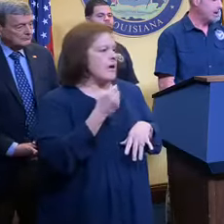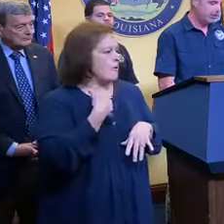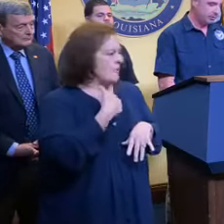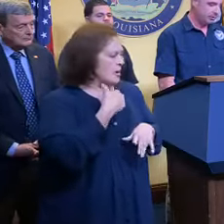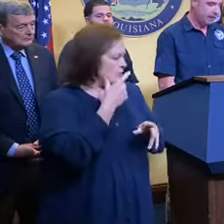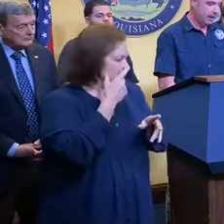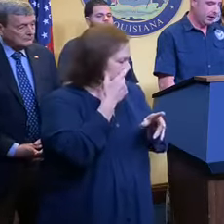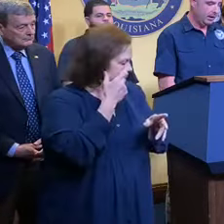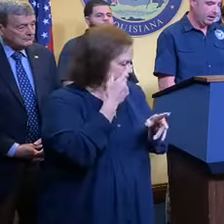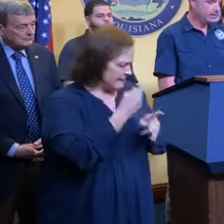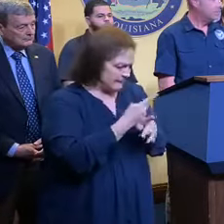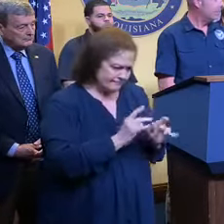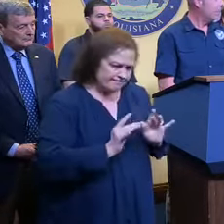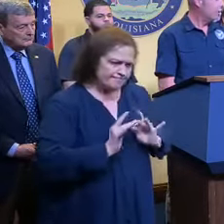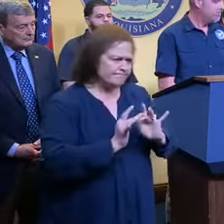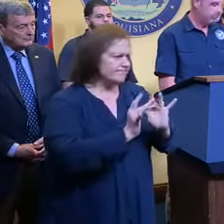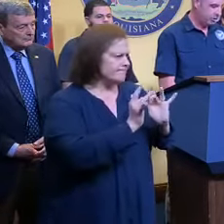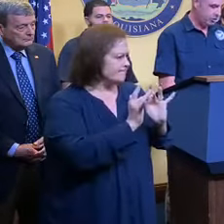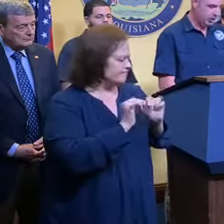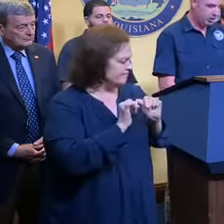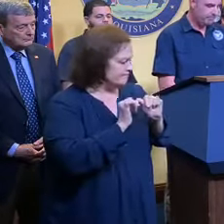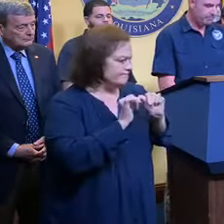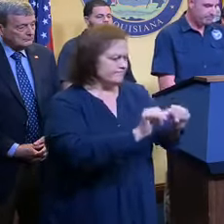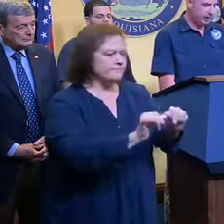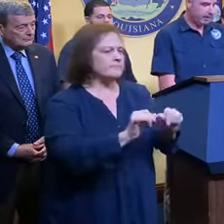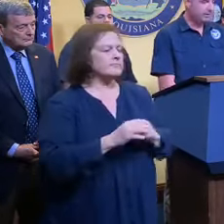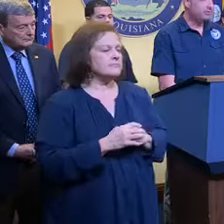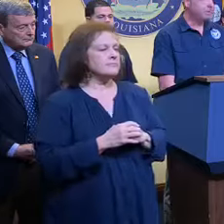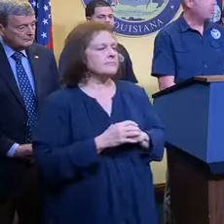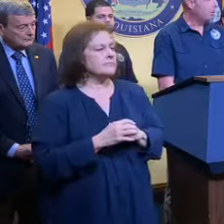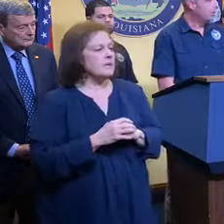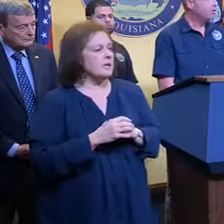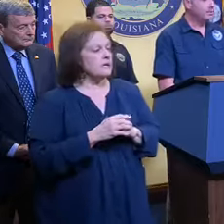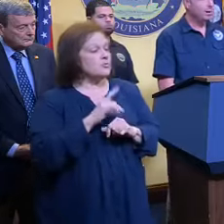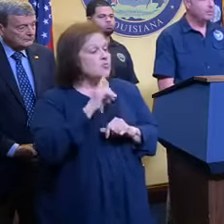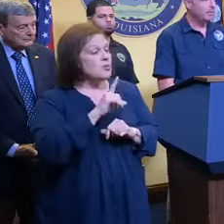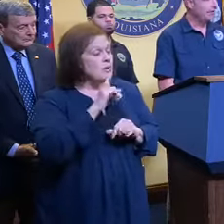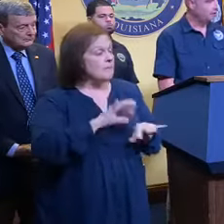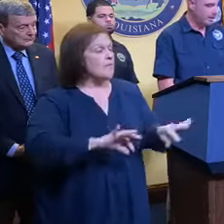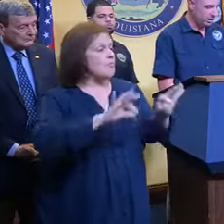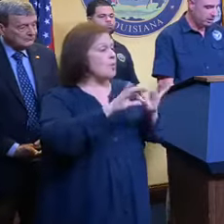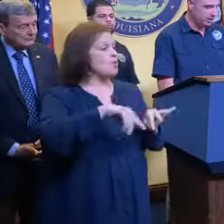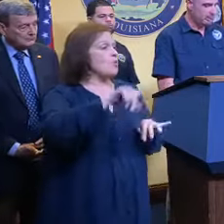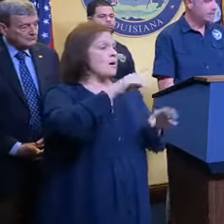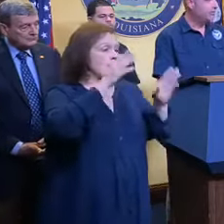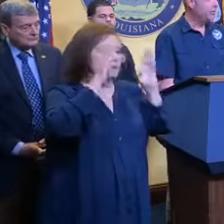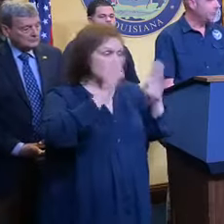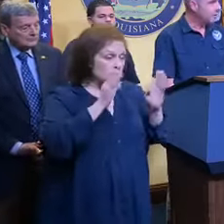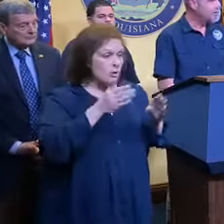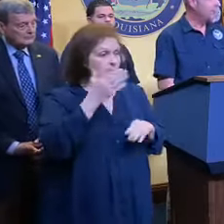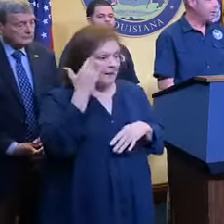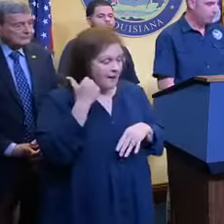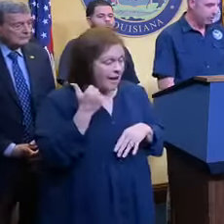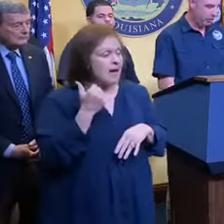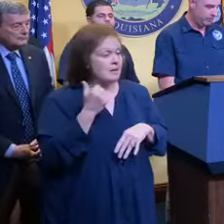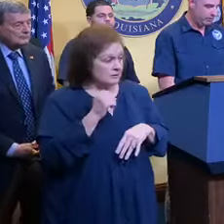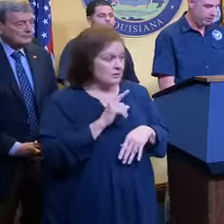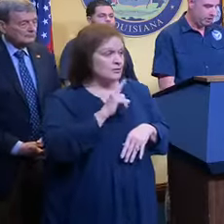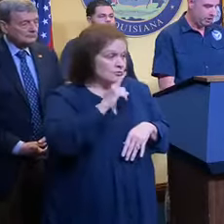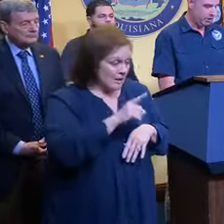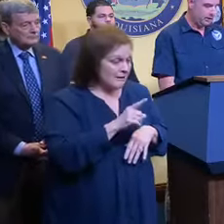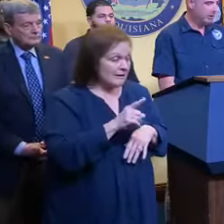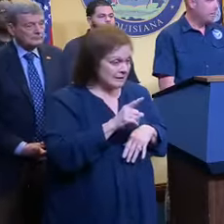these organizers in this ever-evolving situation. It's important that the public pays attention because this is an